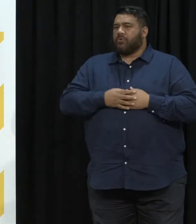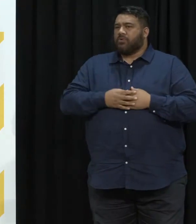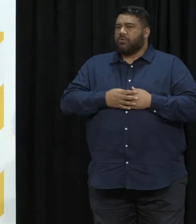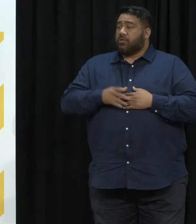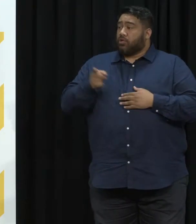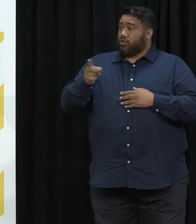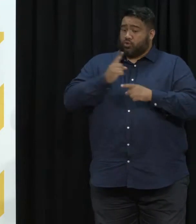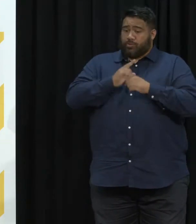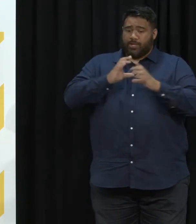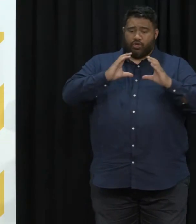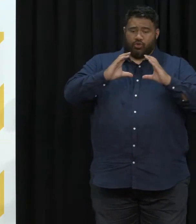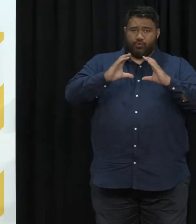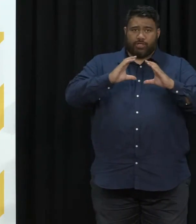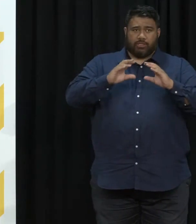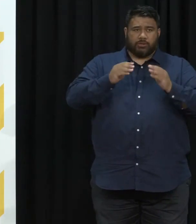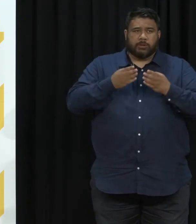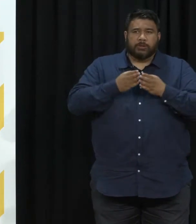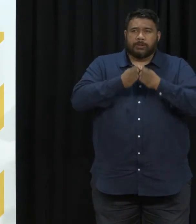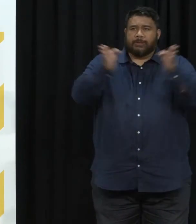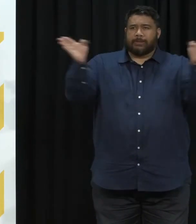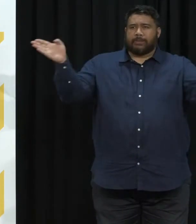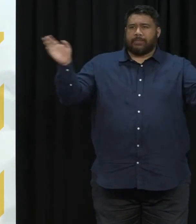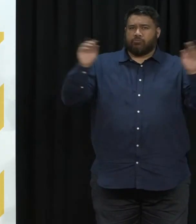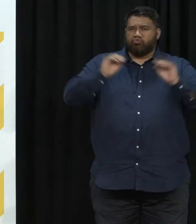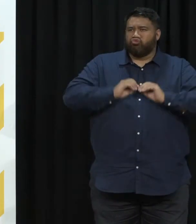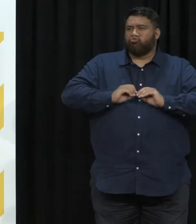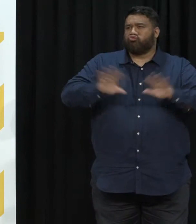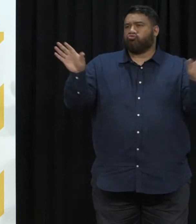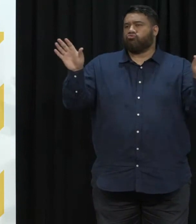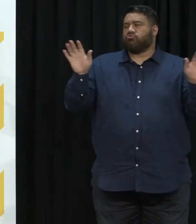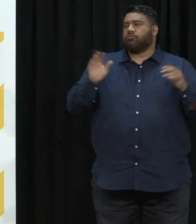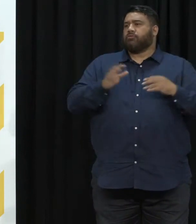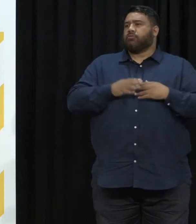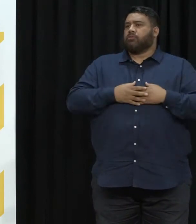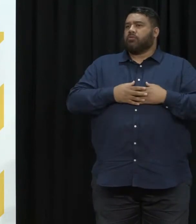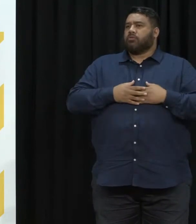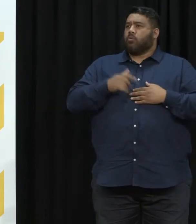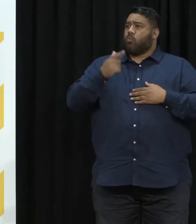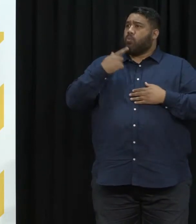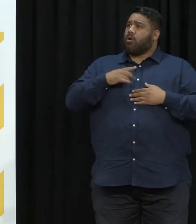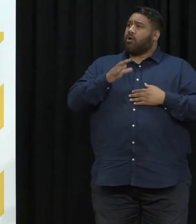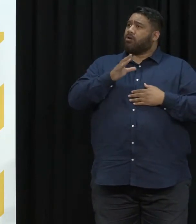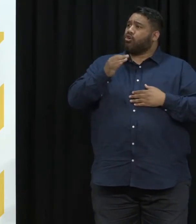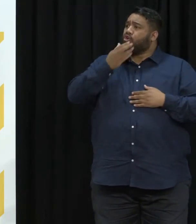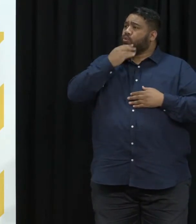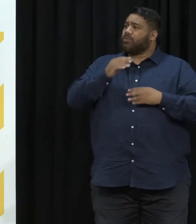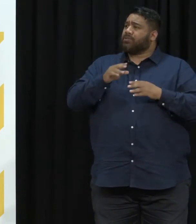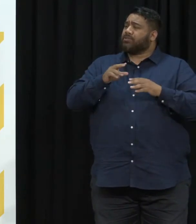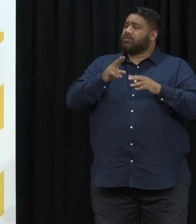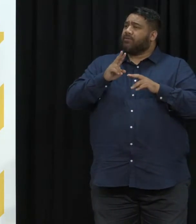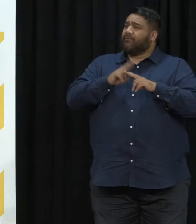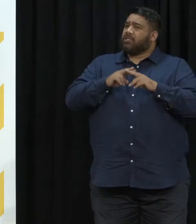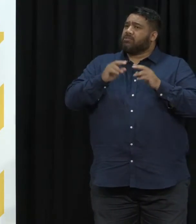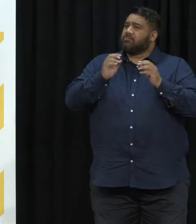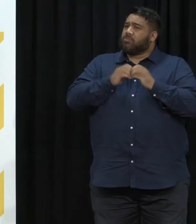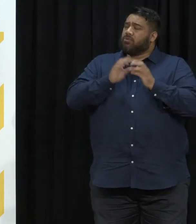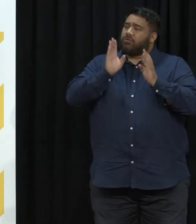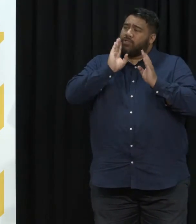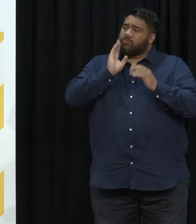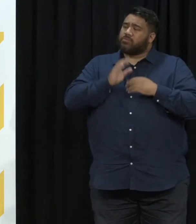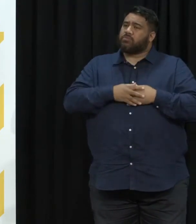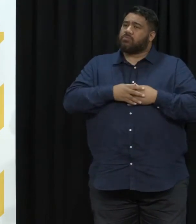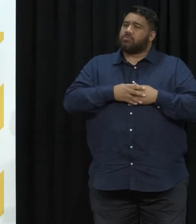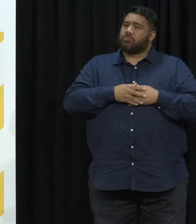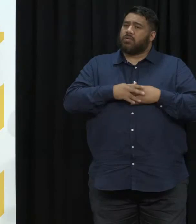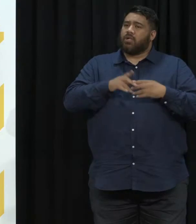out as widely as you could, why not use Facebook? Because when we had a look, the Ministry of Health and the Unite Against COVID-19 Facebook pages didn't